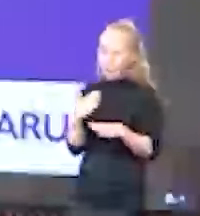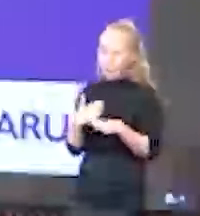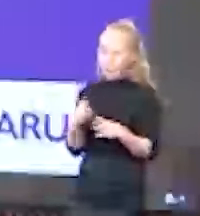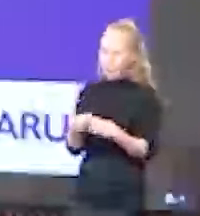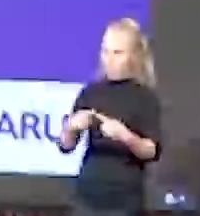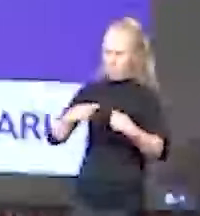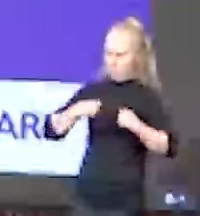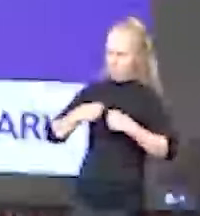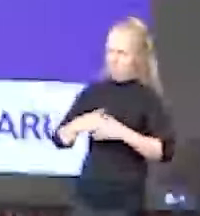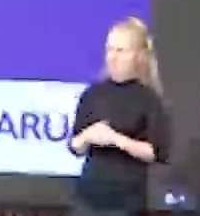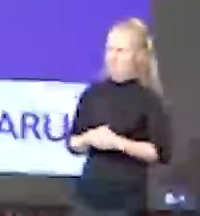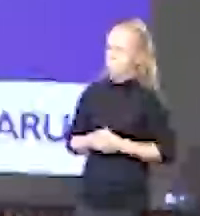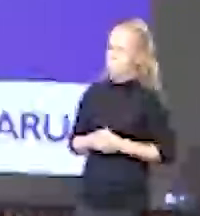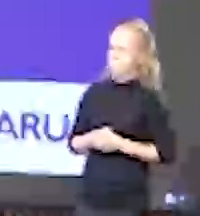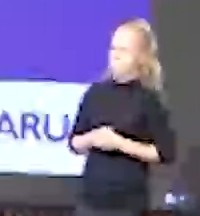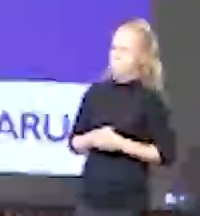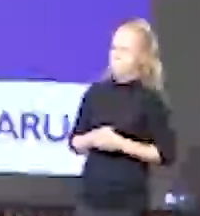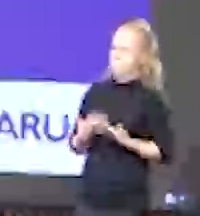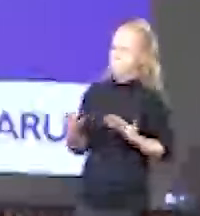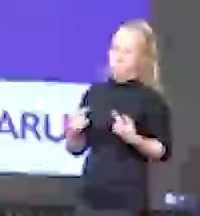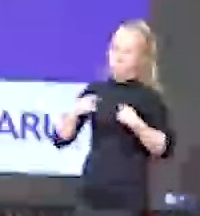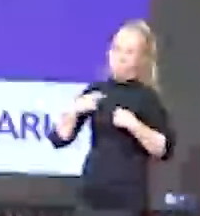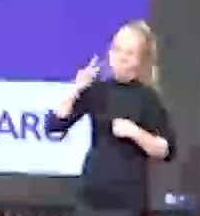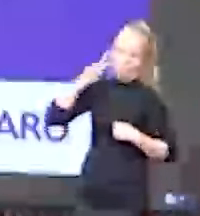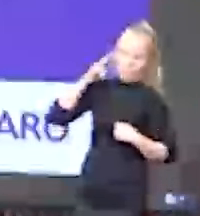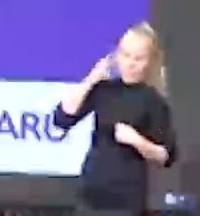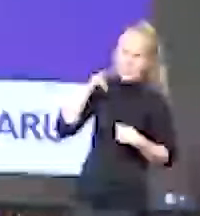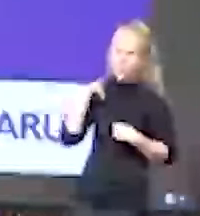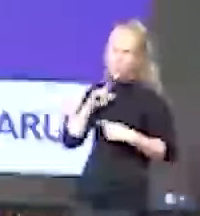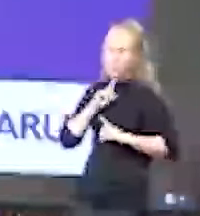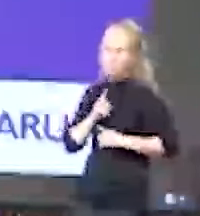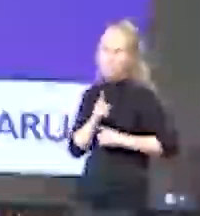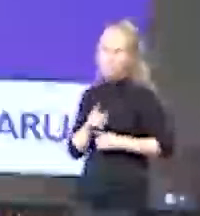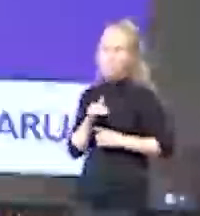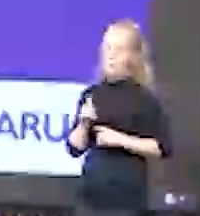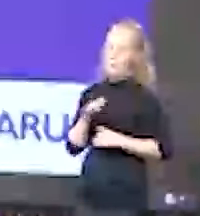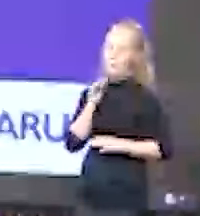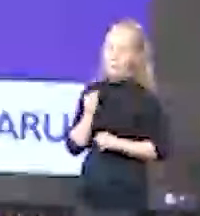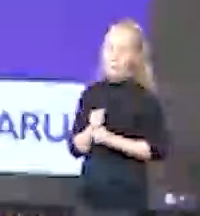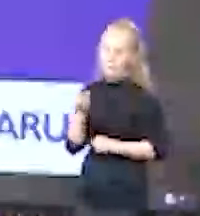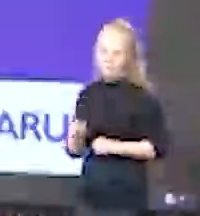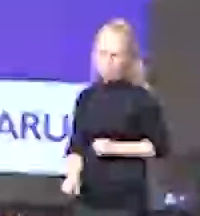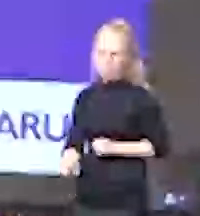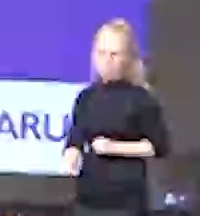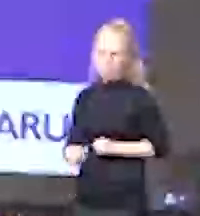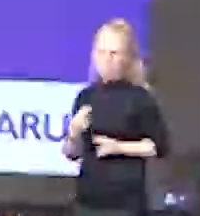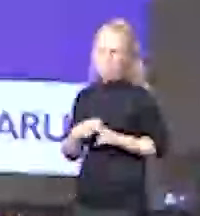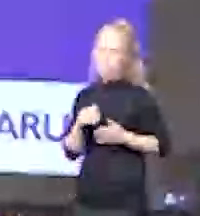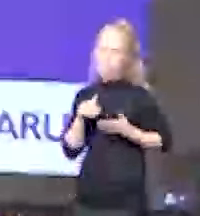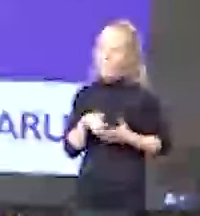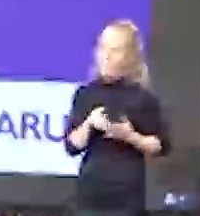as a politician or an advisor or a bureaucrat, to get that outcome.